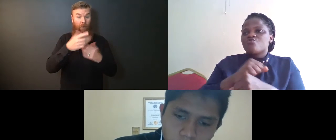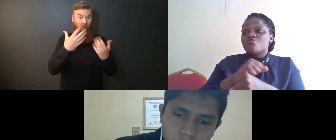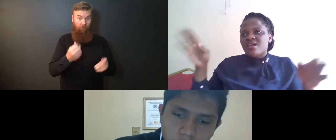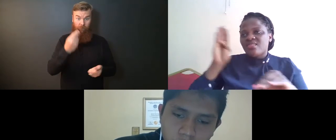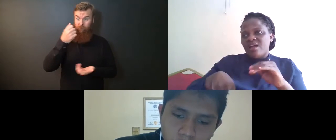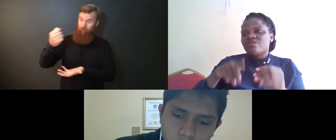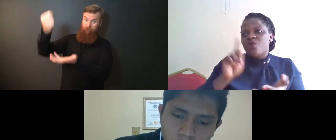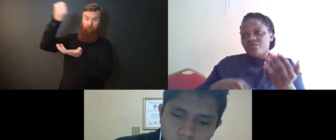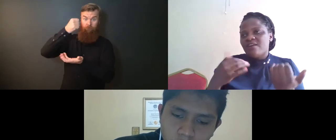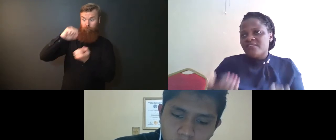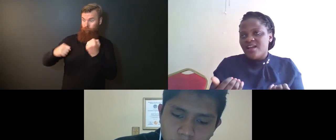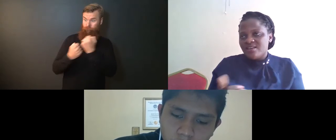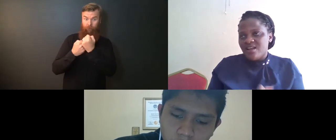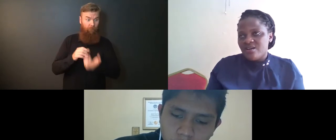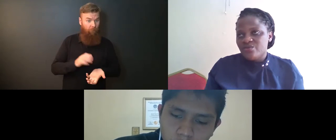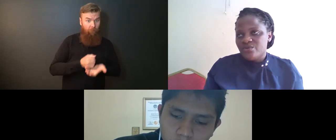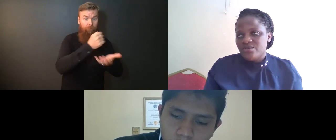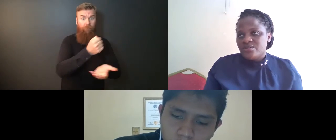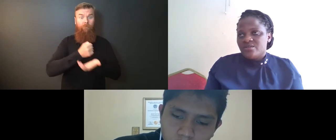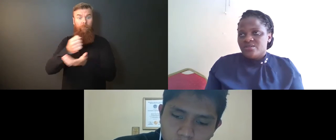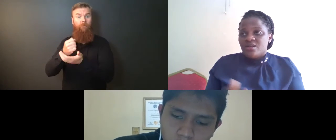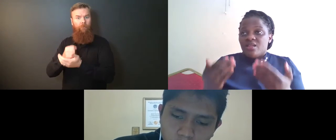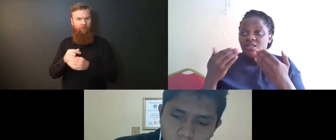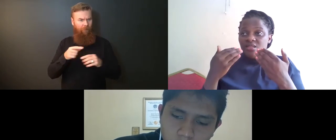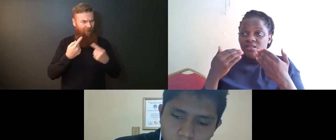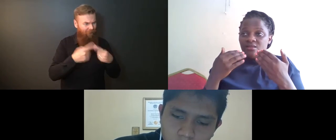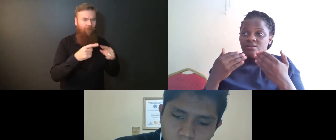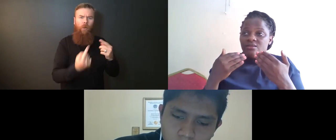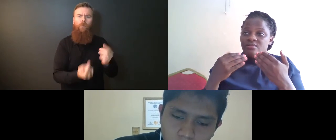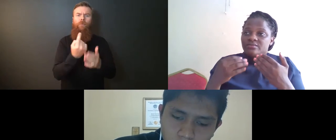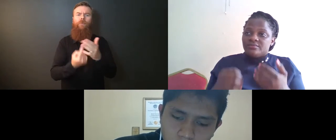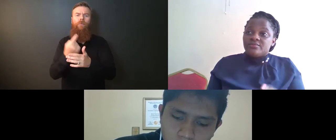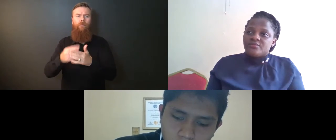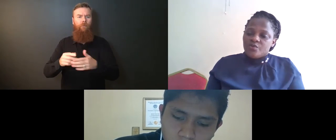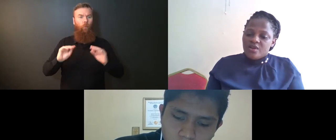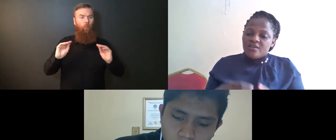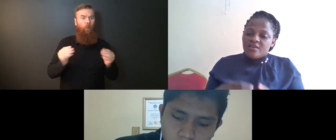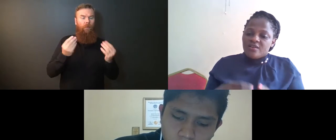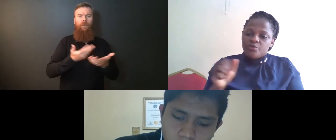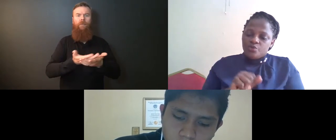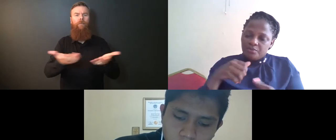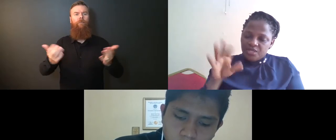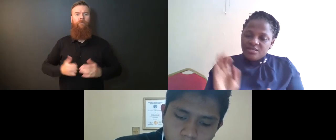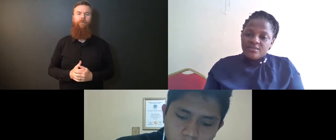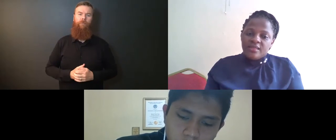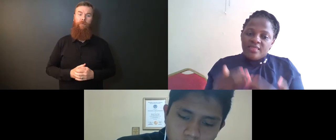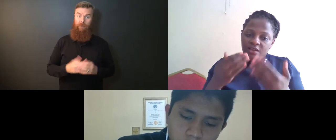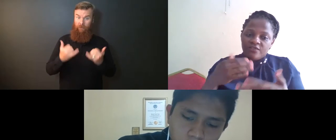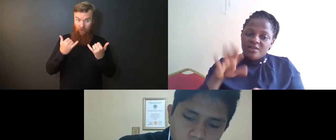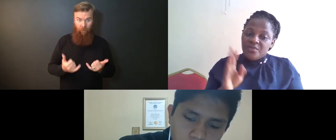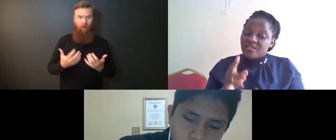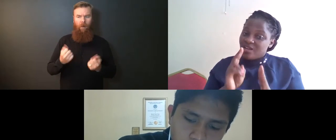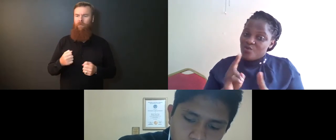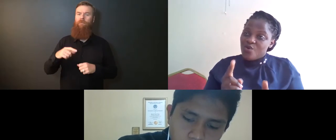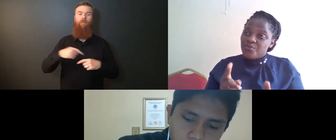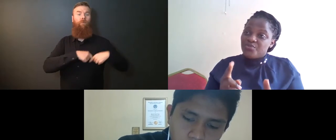different opportunities for the youth. But much as of now, a lot of volunteering is happening. Thank you